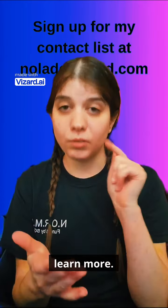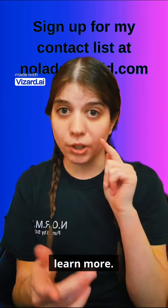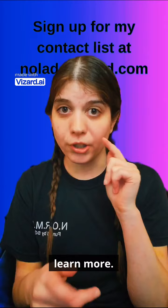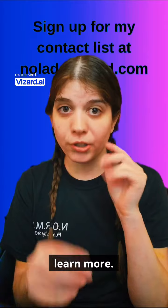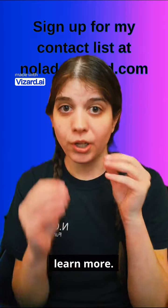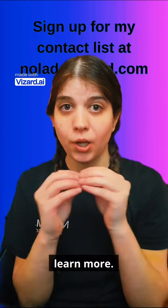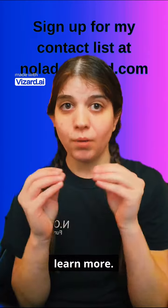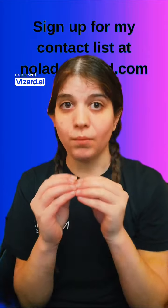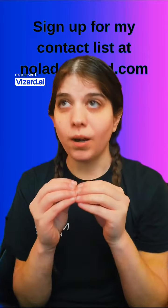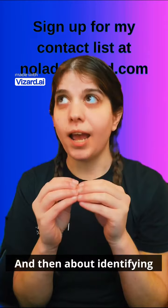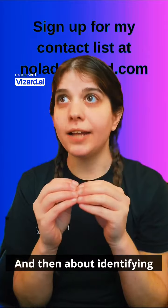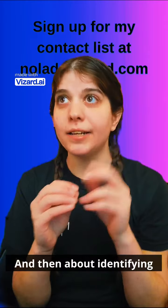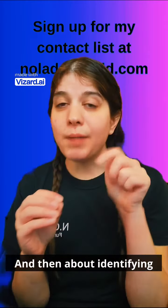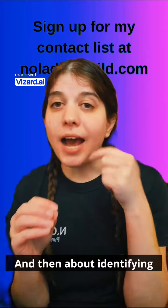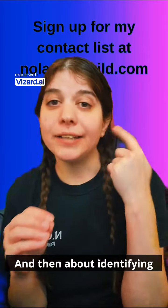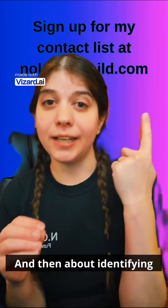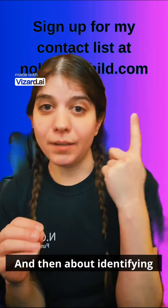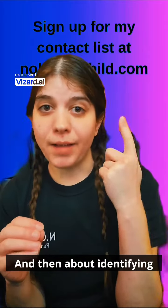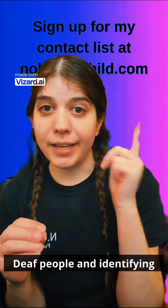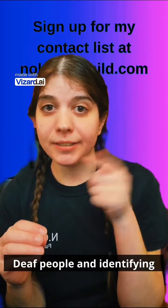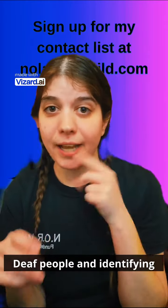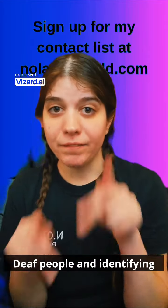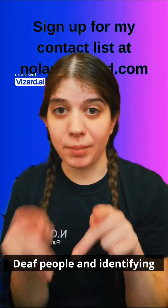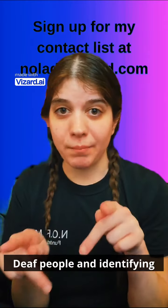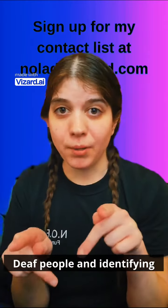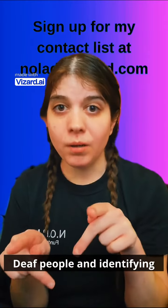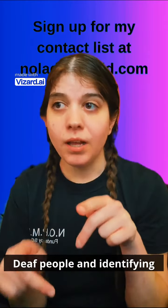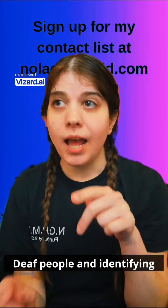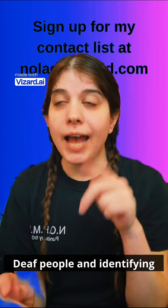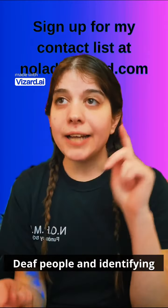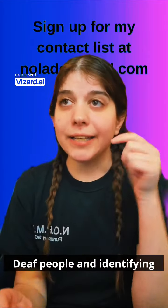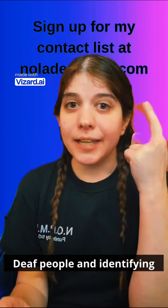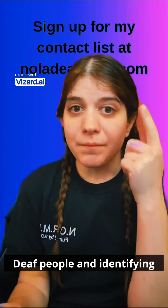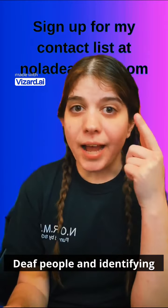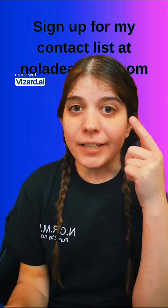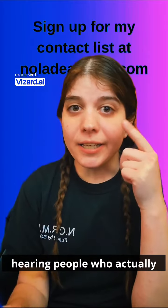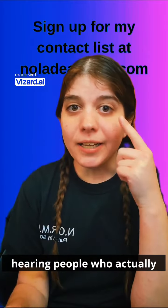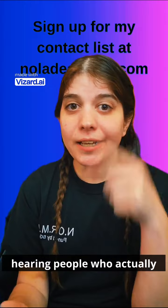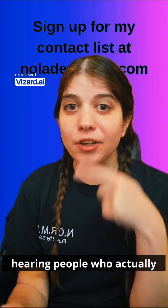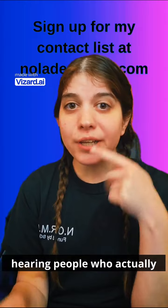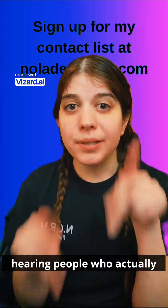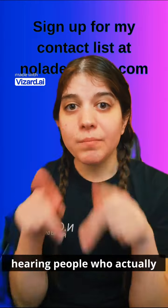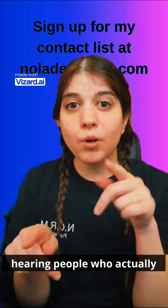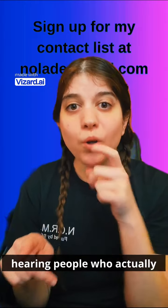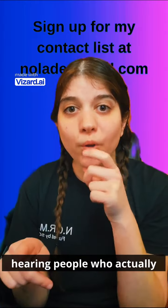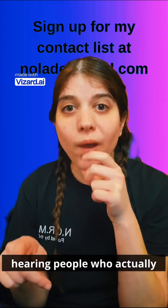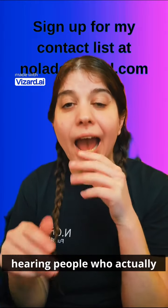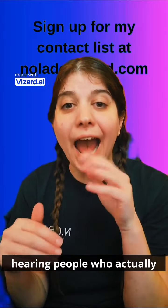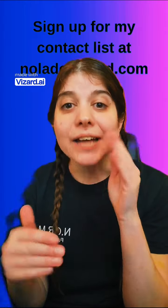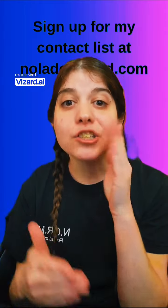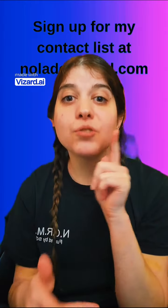learn more. And then about identifying deaf people and identifying hearing people who